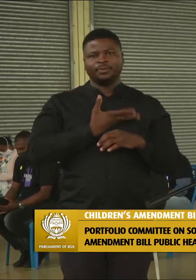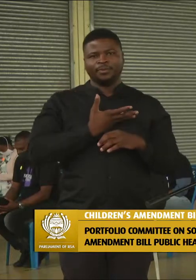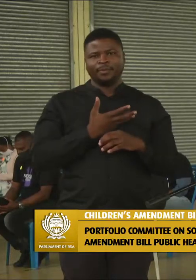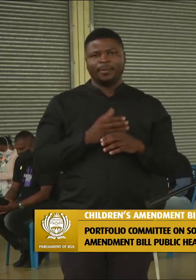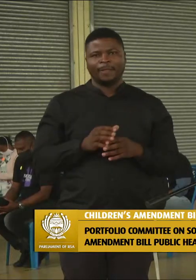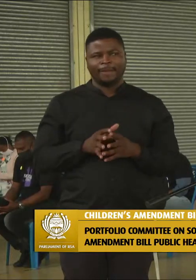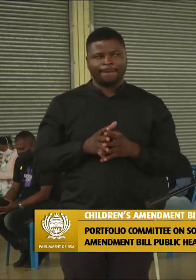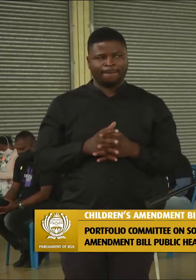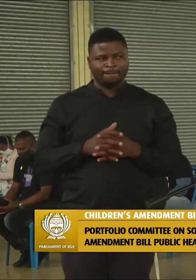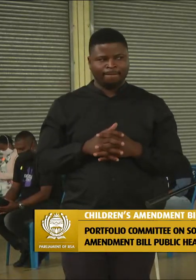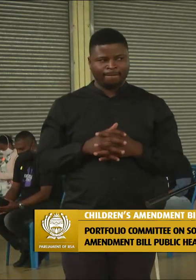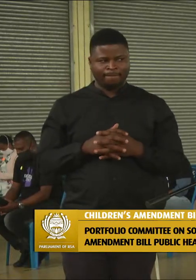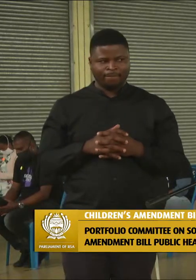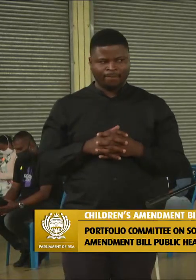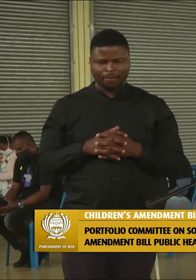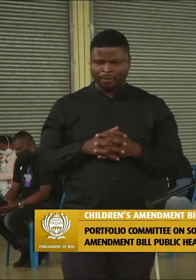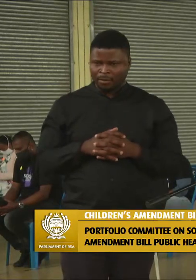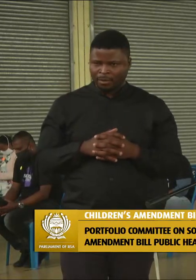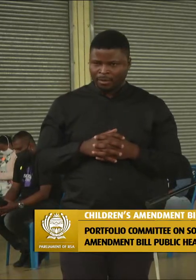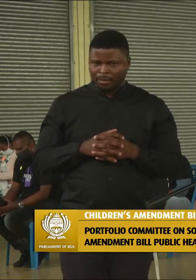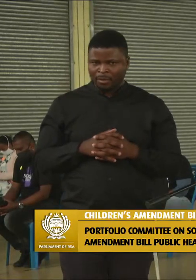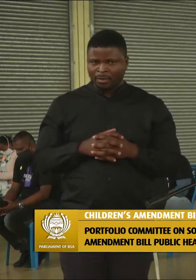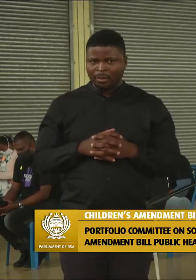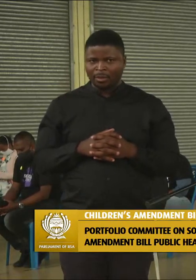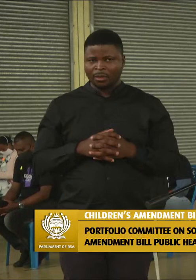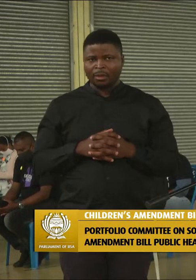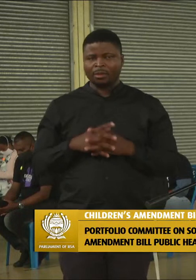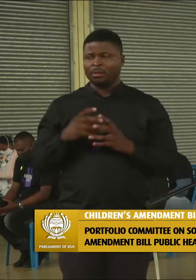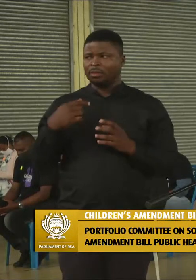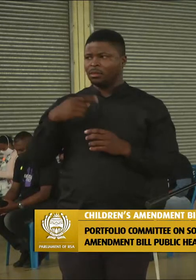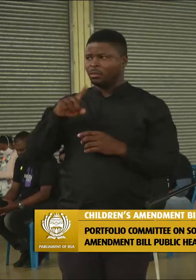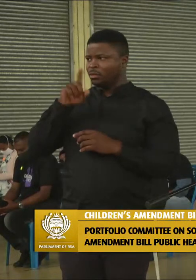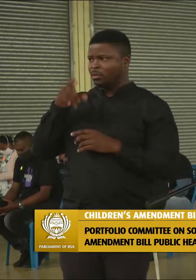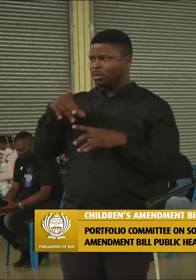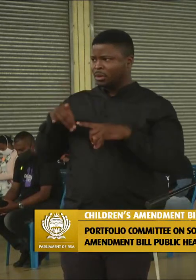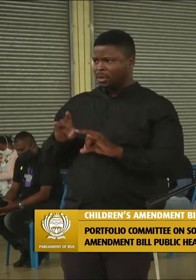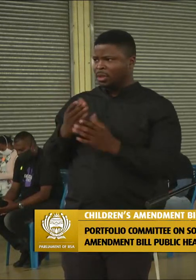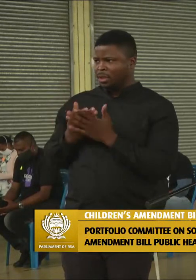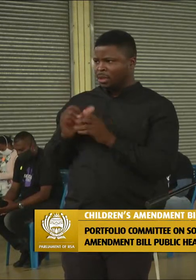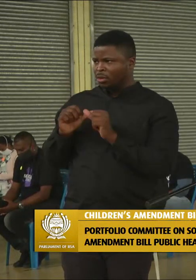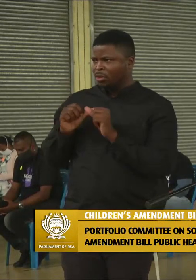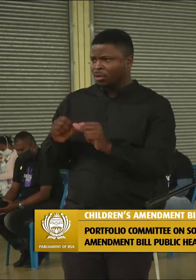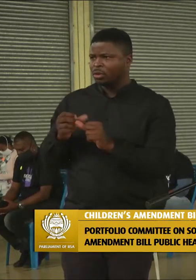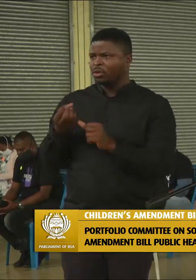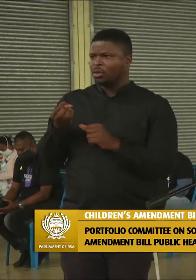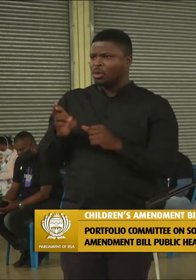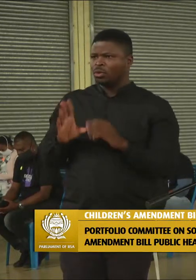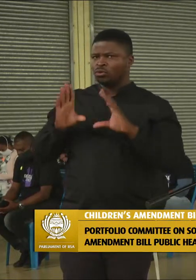Ngicela ukuzwa ushe ukuthi uthi angiqhubeke noma ngimi.